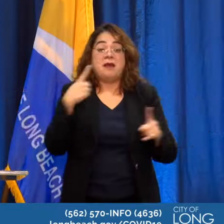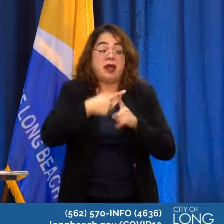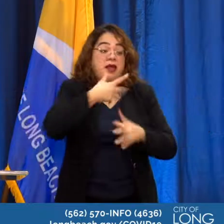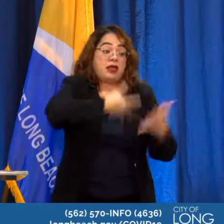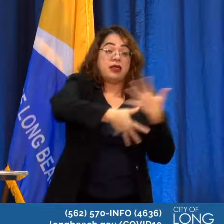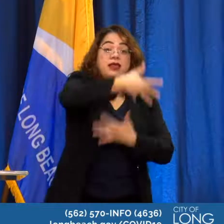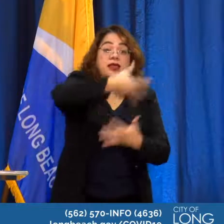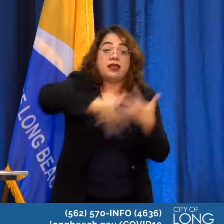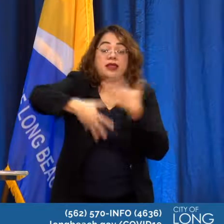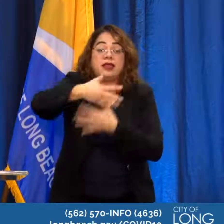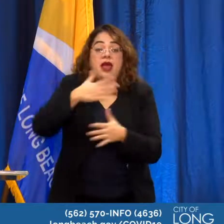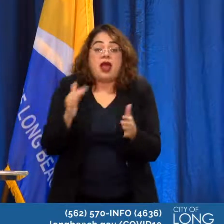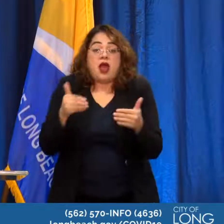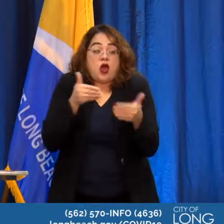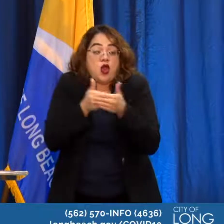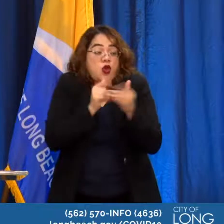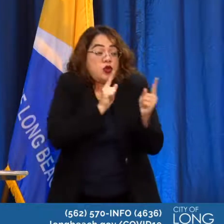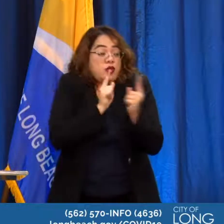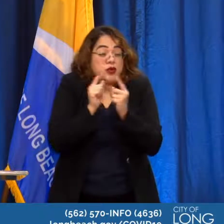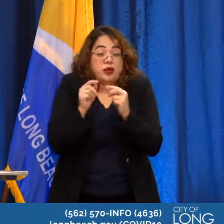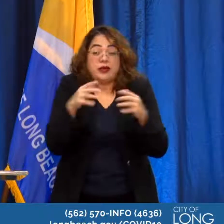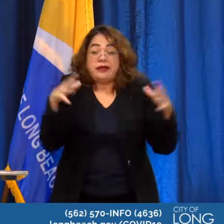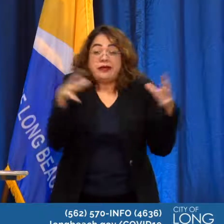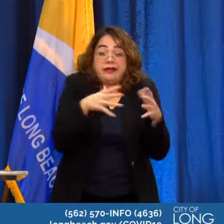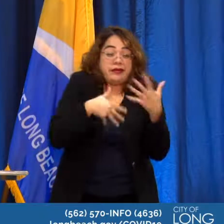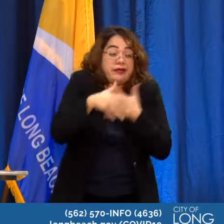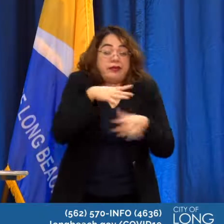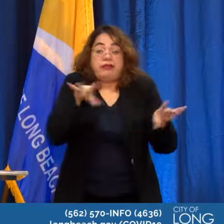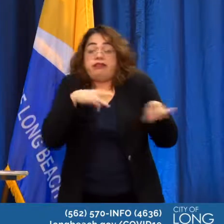close quarters, and it's driving up the rates.